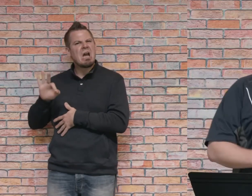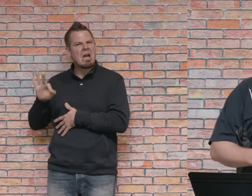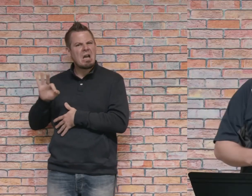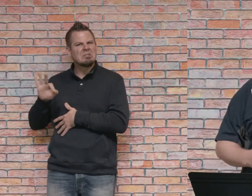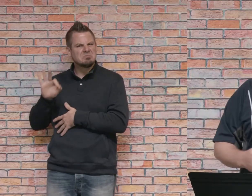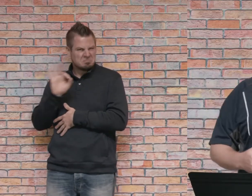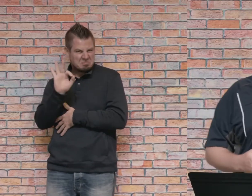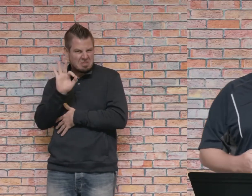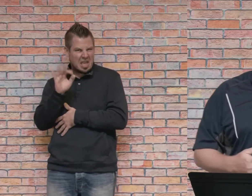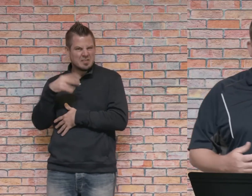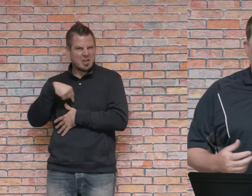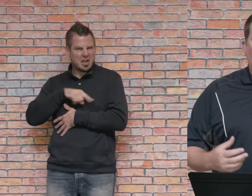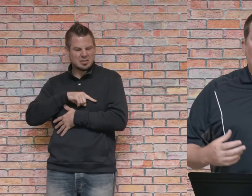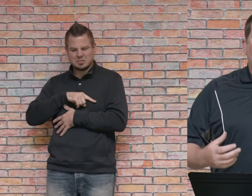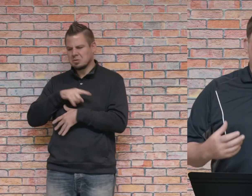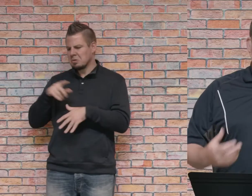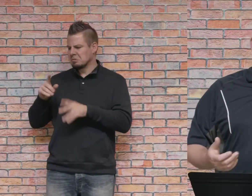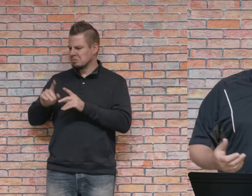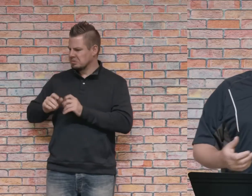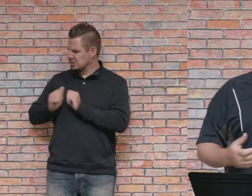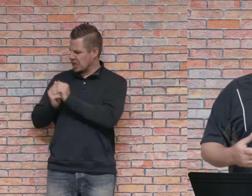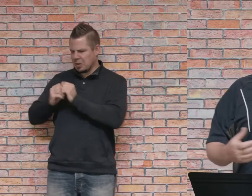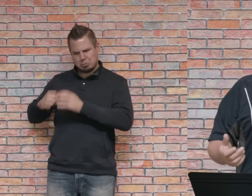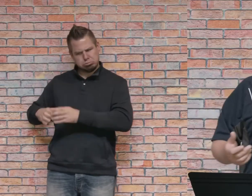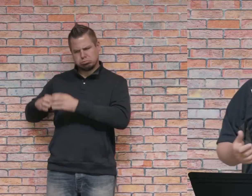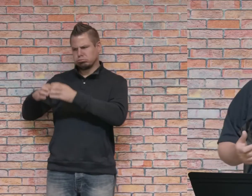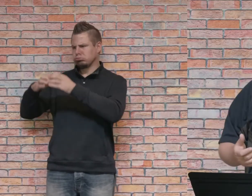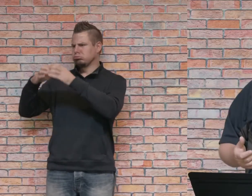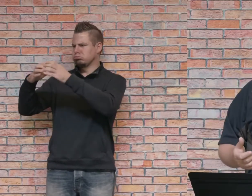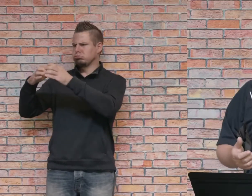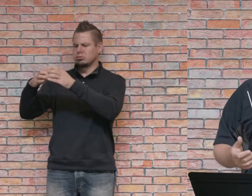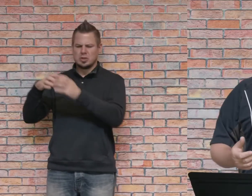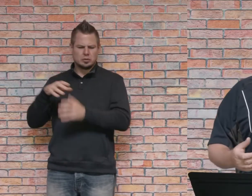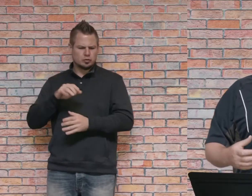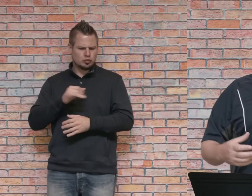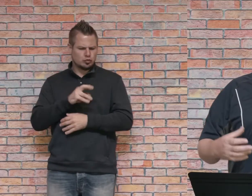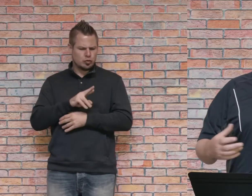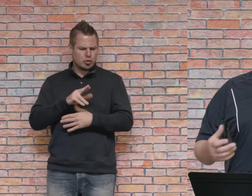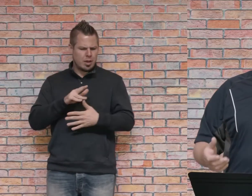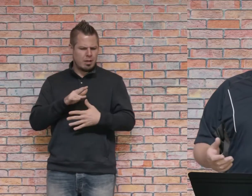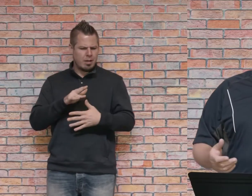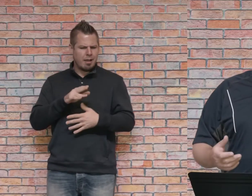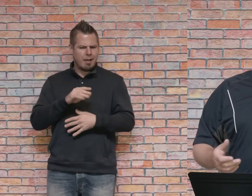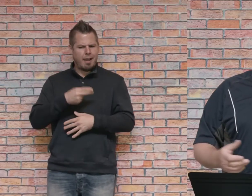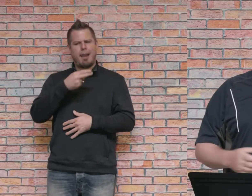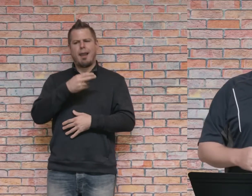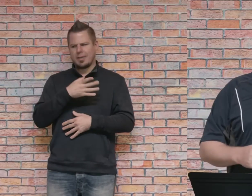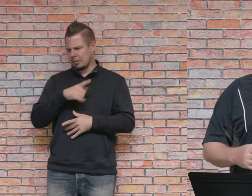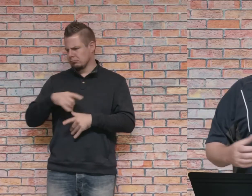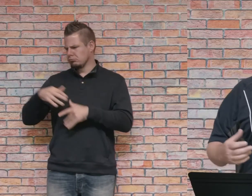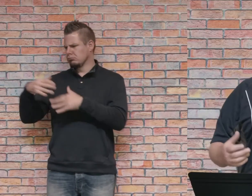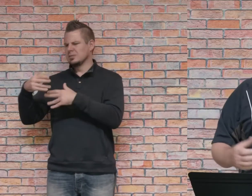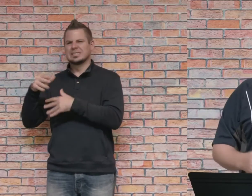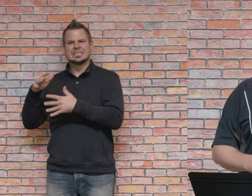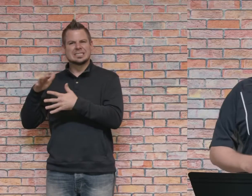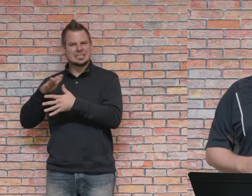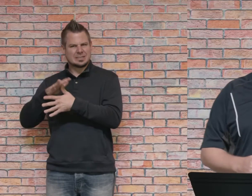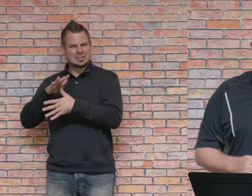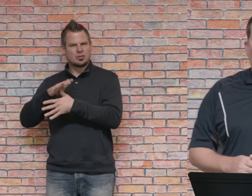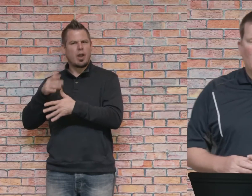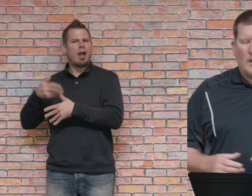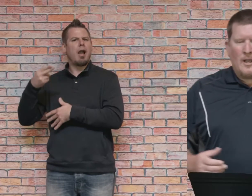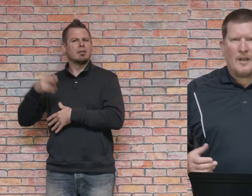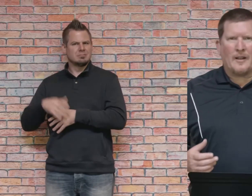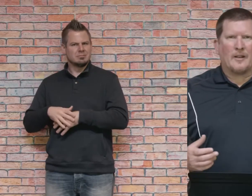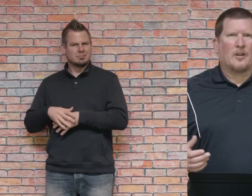grade together all the way up through senior high, and we did everything together, not just playing soccer, but outside of that sport as